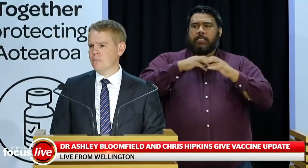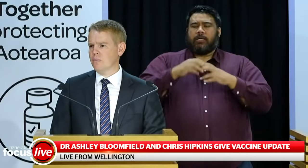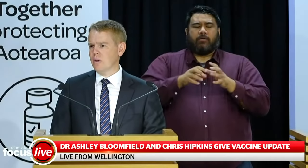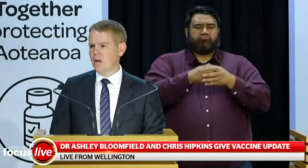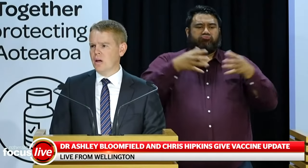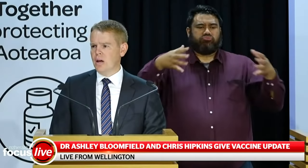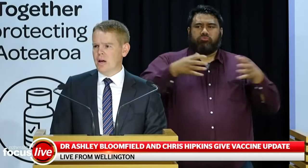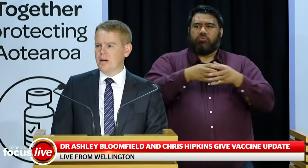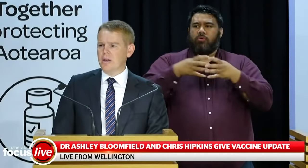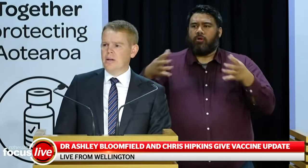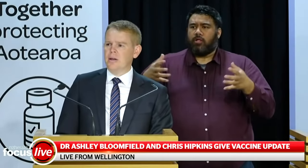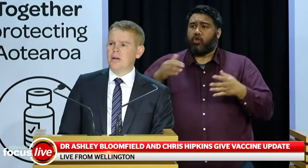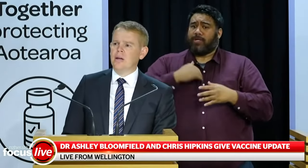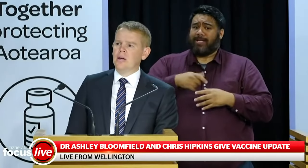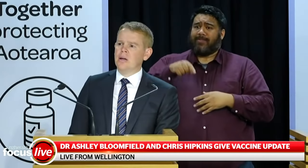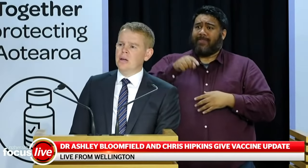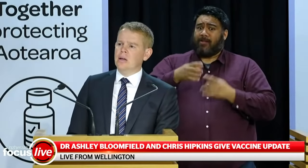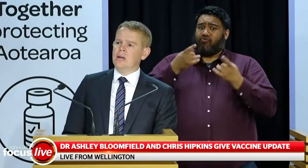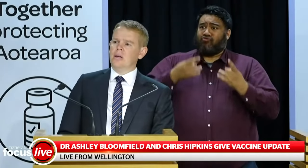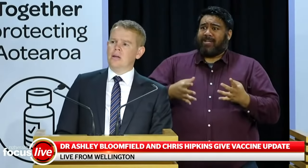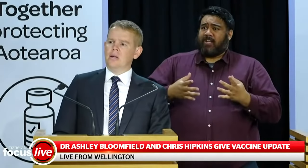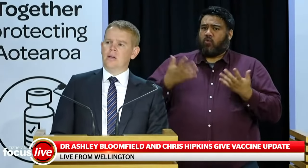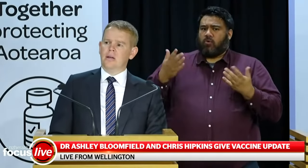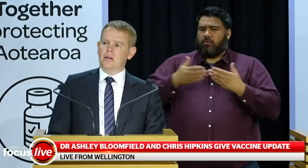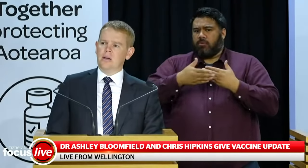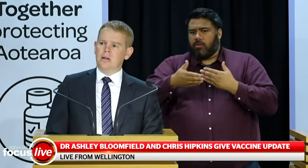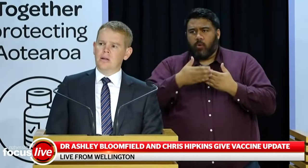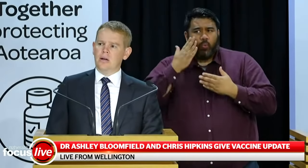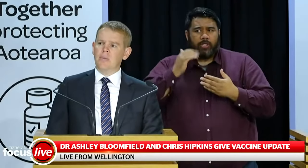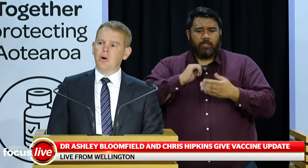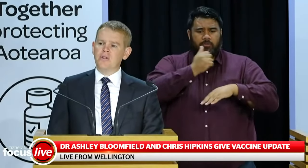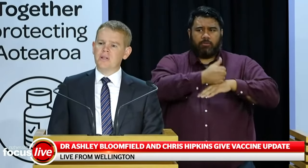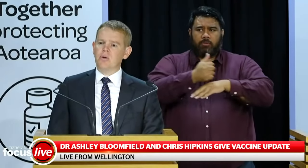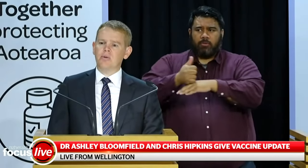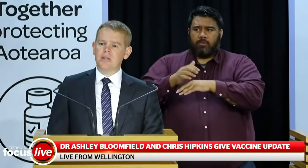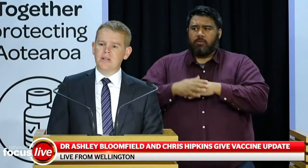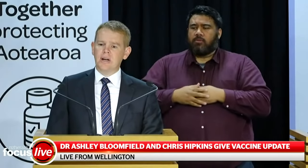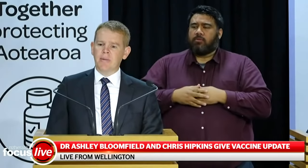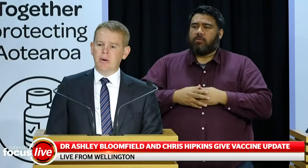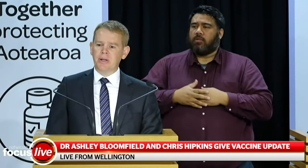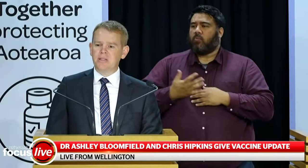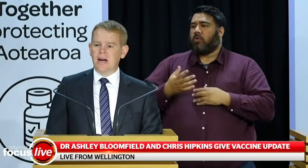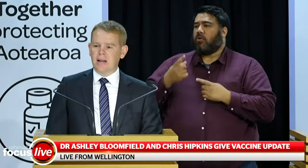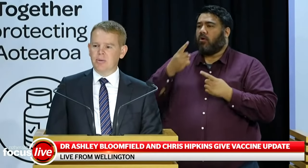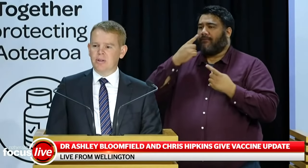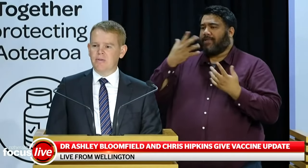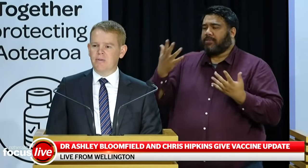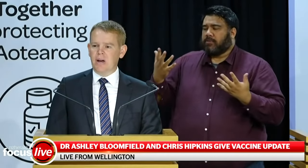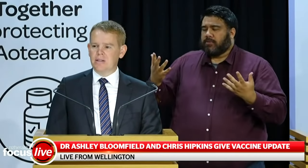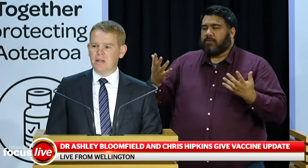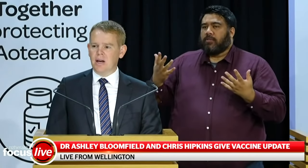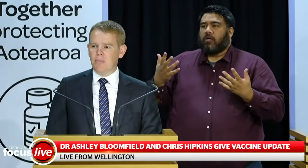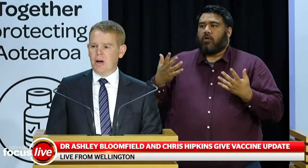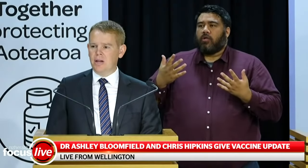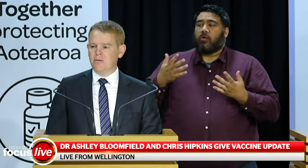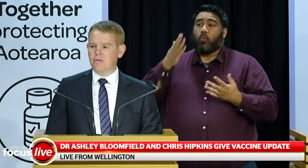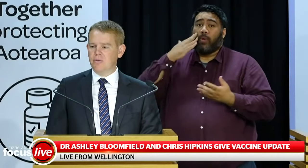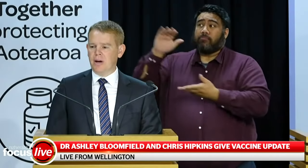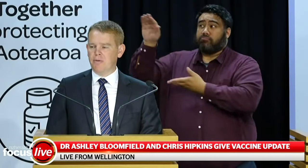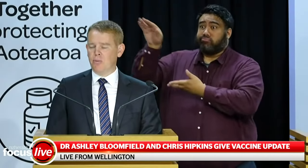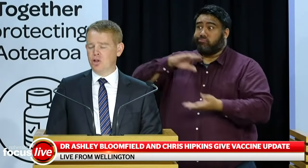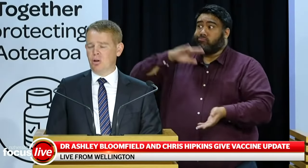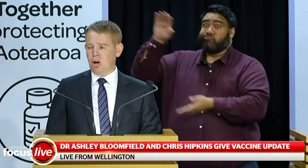tranche? And if so, are they identified and in place? Obviously, we will see a big scale up of the vaccine